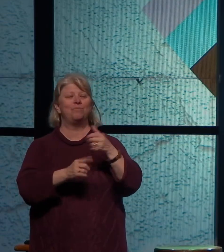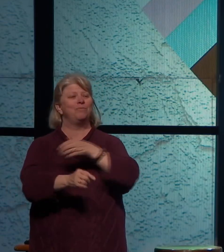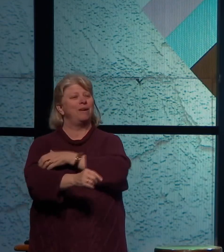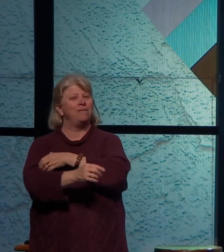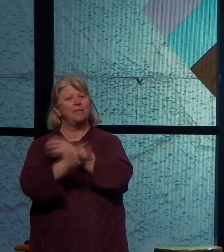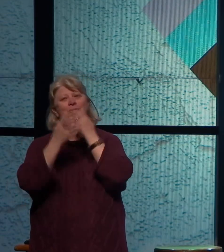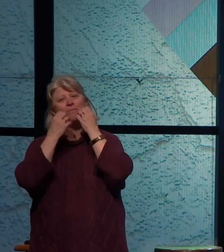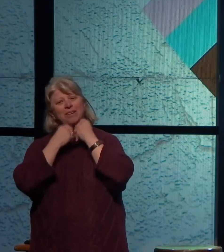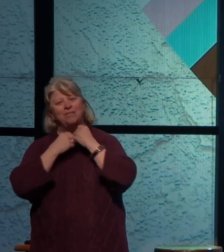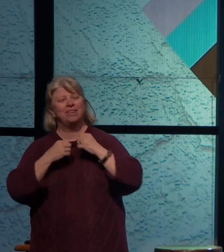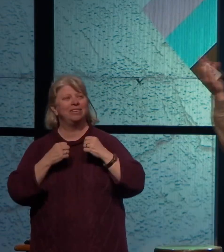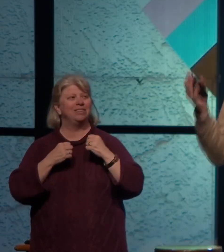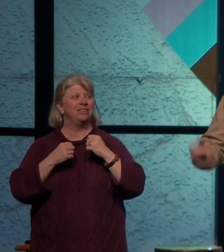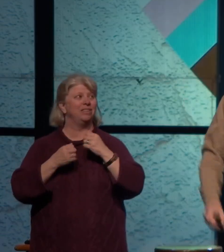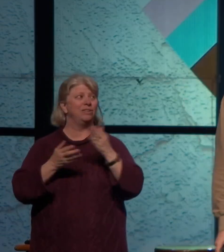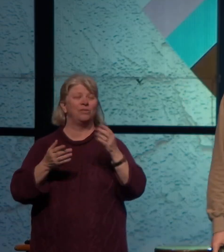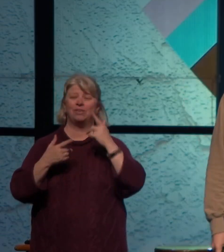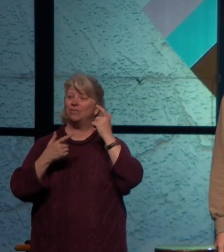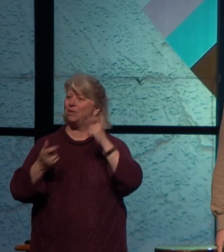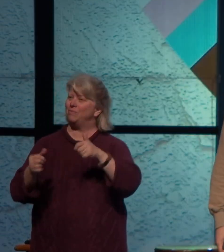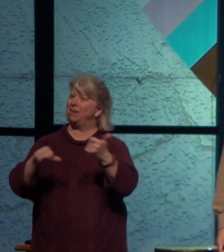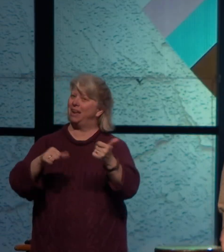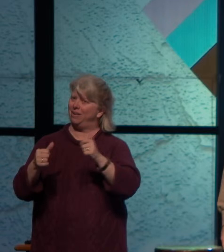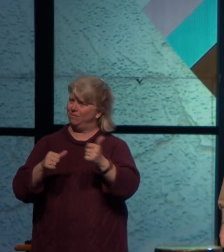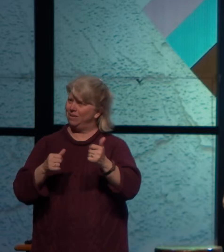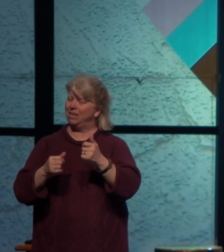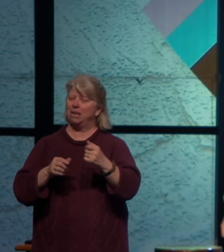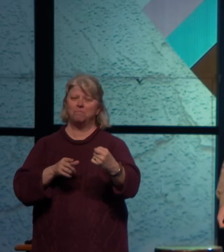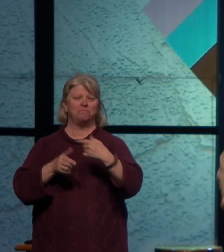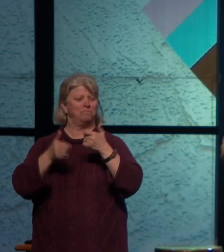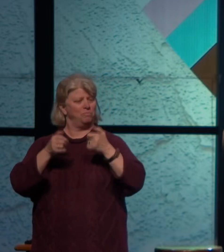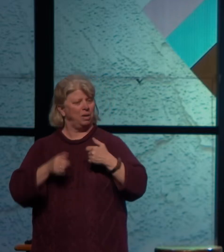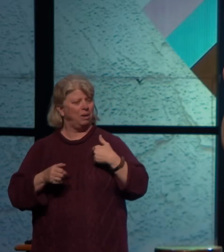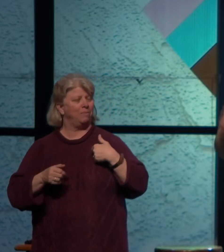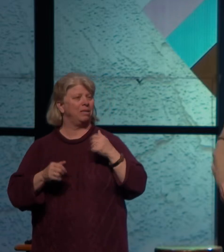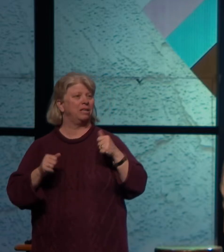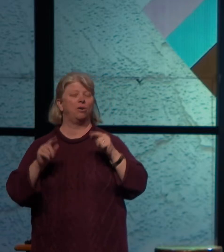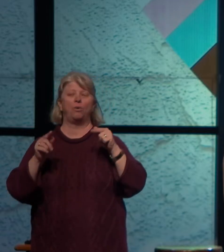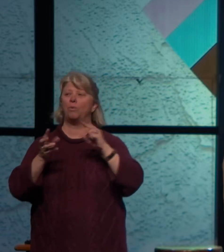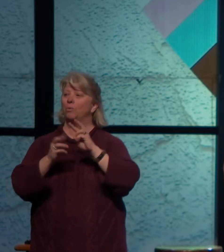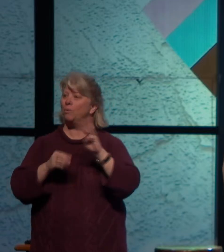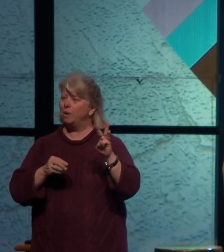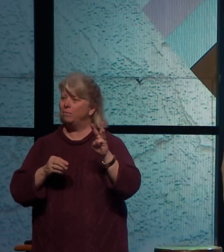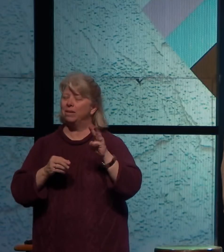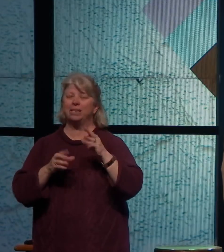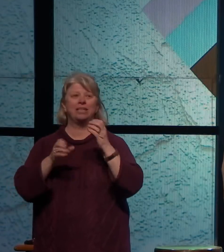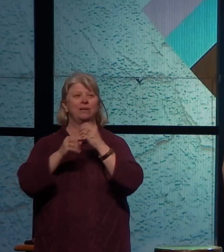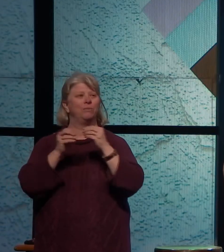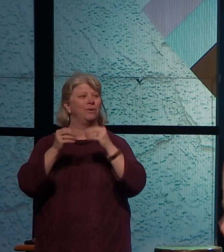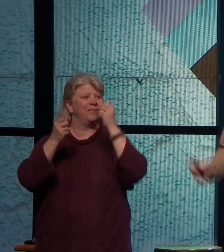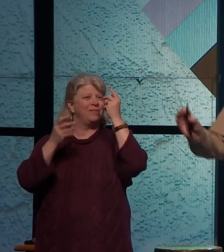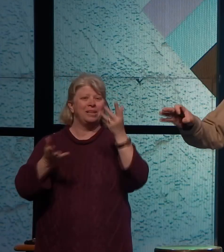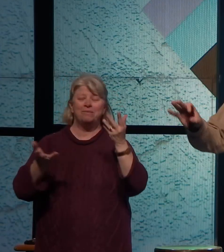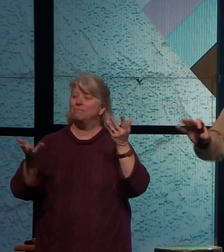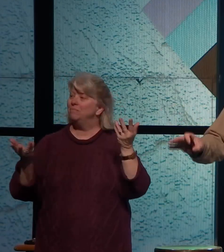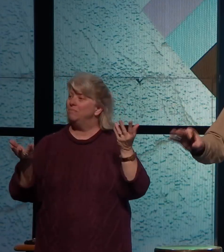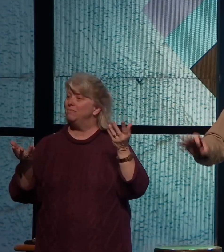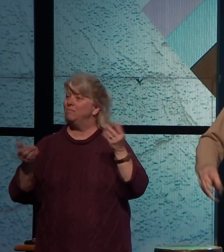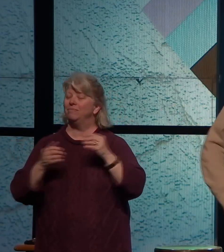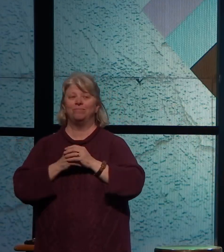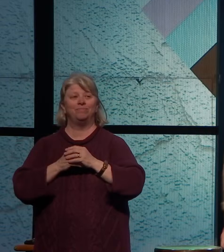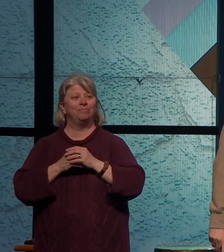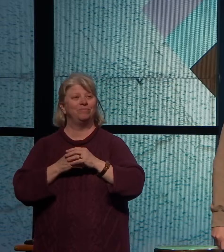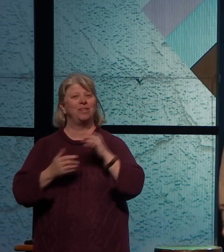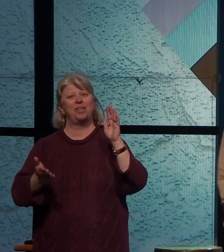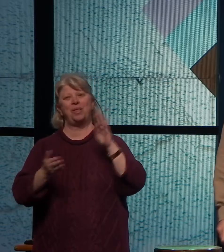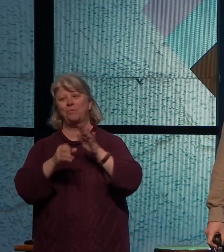and meaningful. And if you're interested in baptism, you can shoot me a text, or you can go on the website and get information. But we're a low-pressure